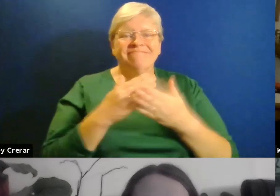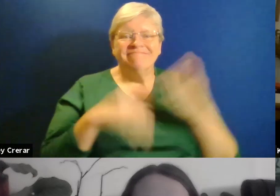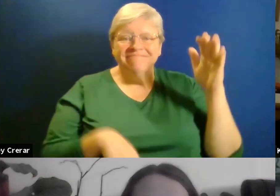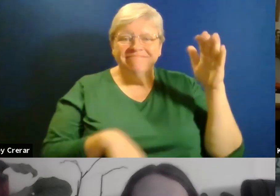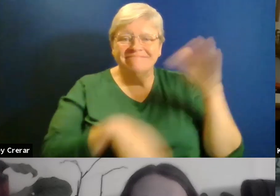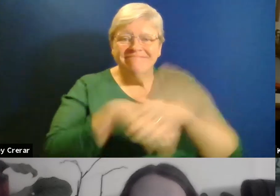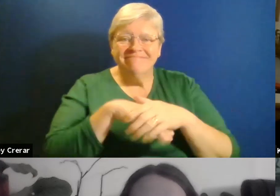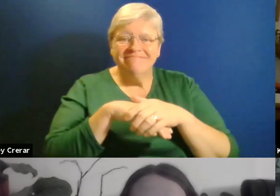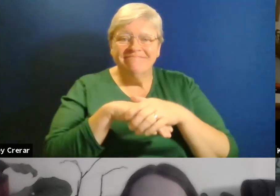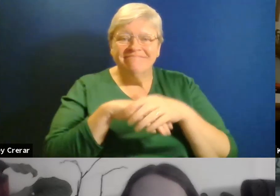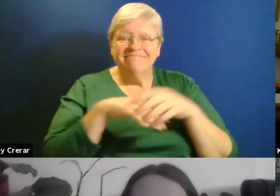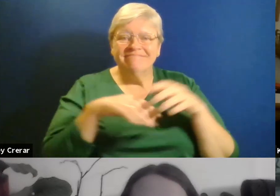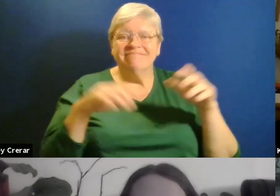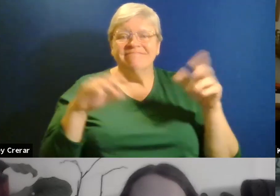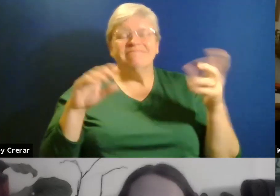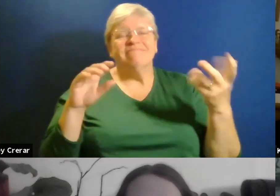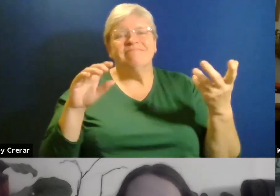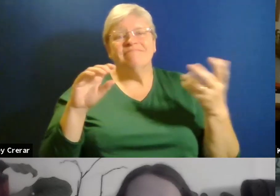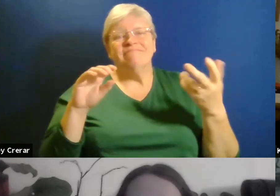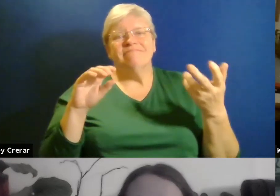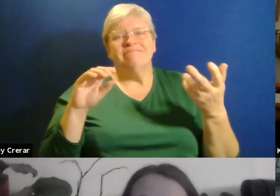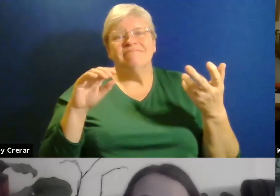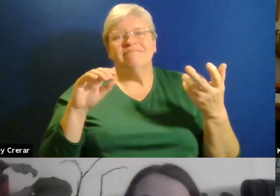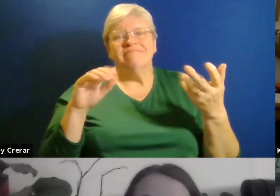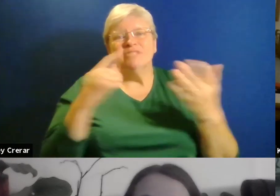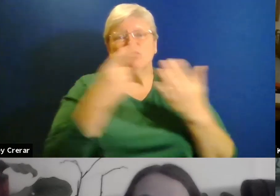There's a full kind of breakdown of the parameters for everything.